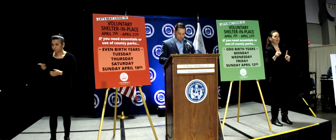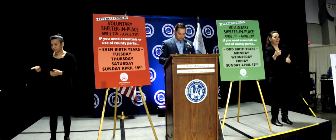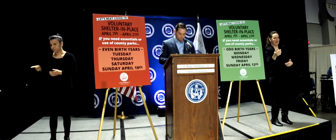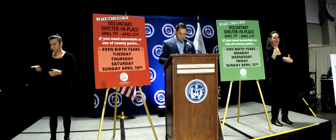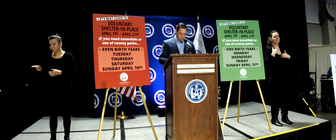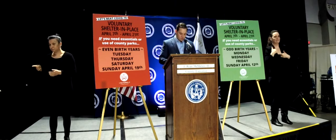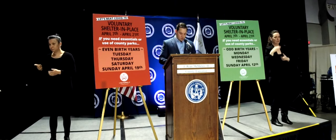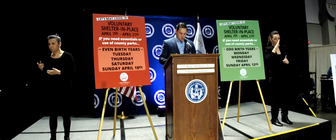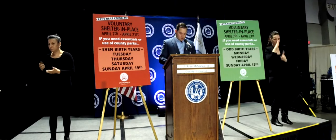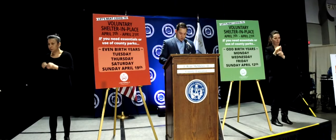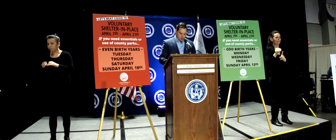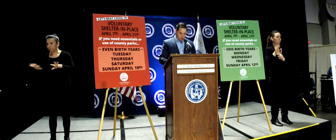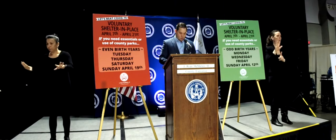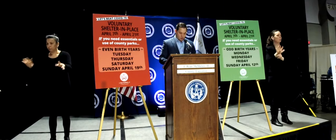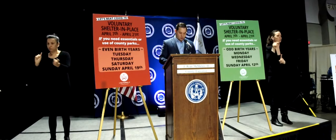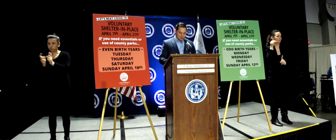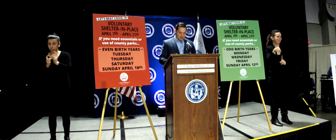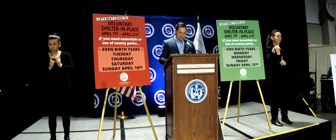cases.